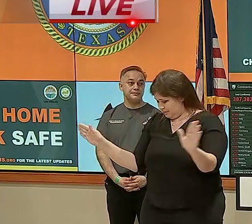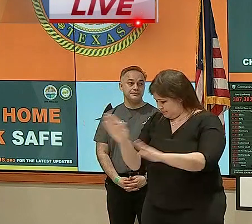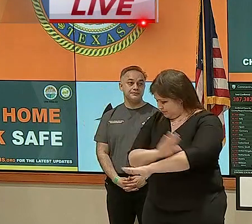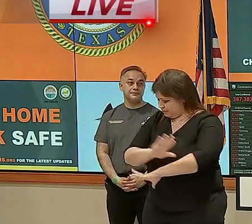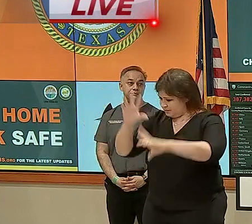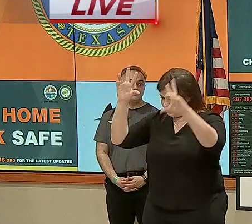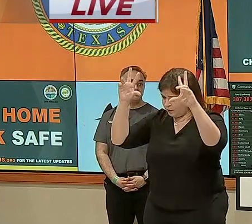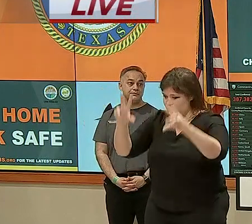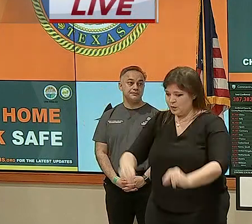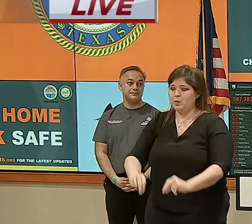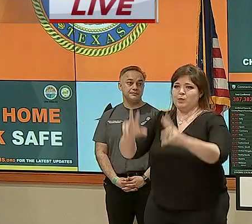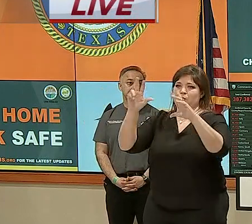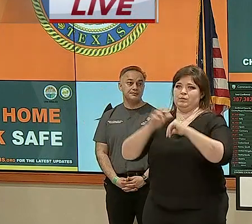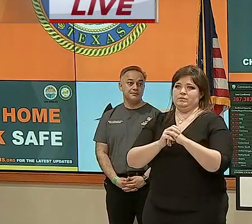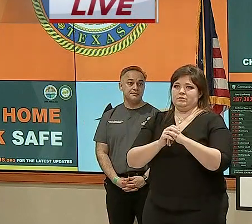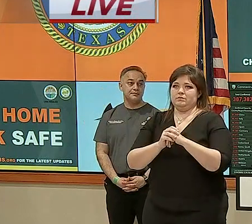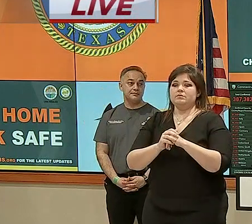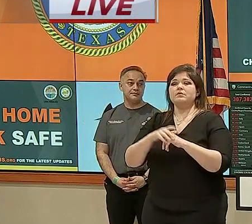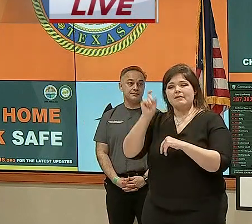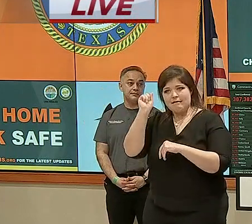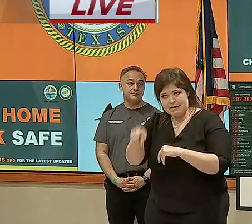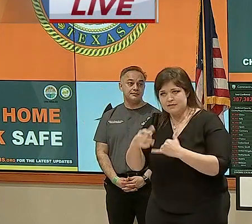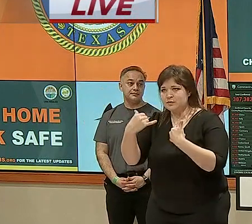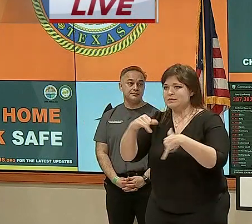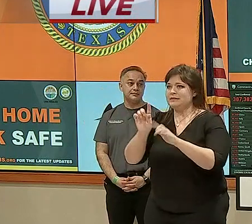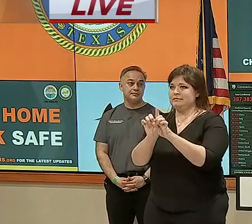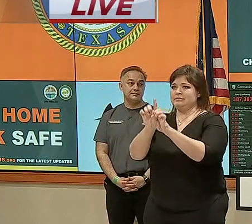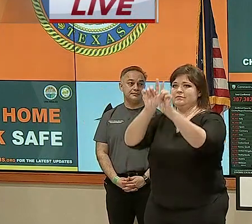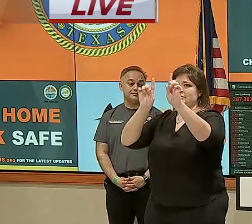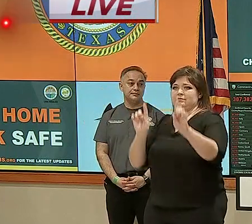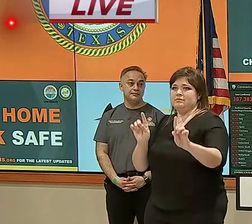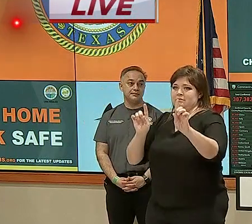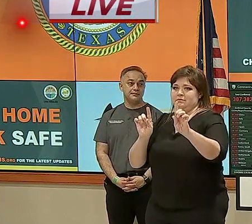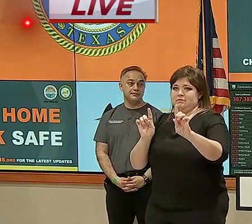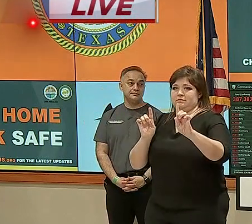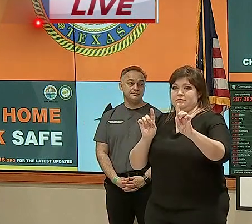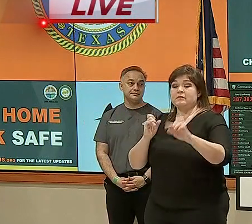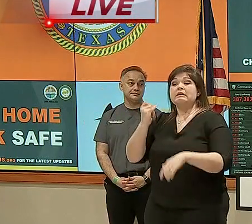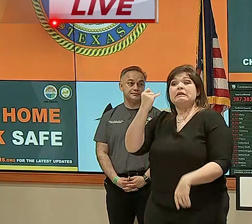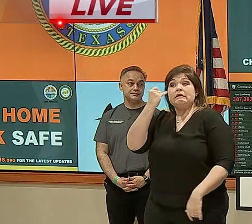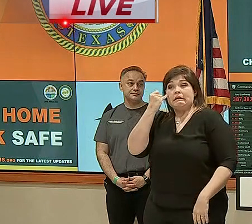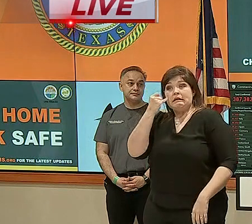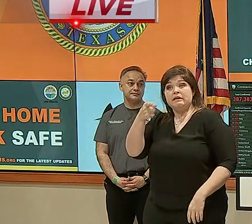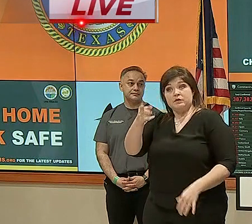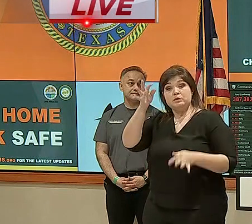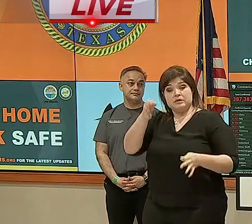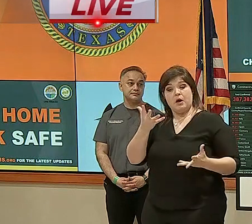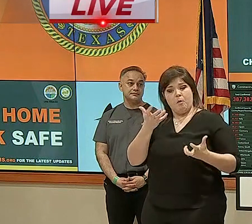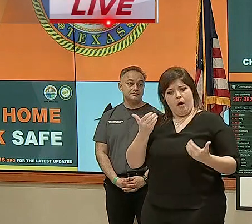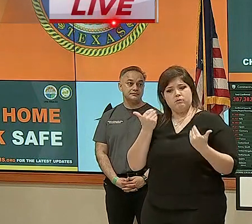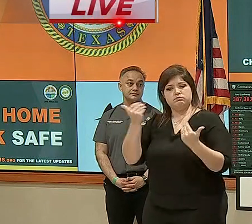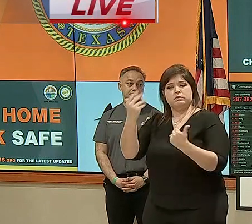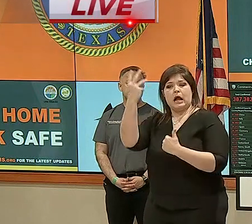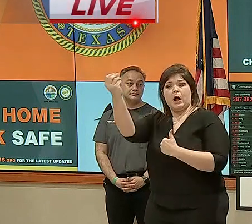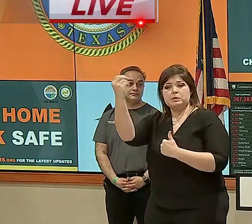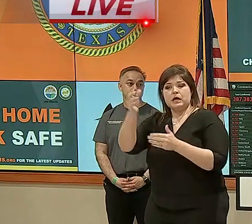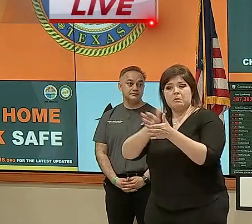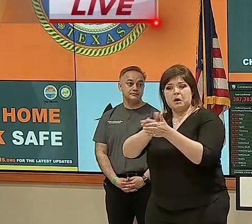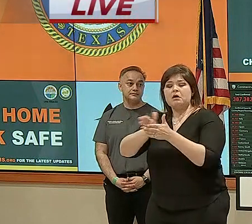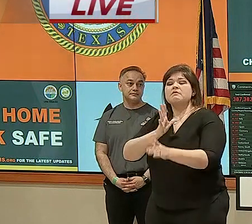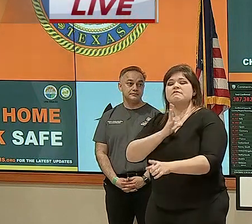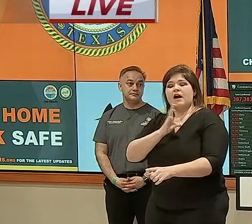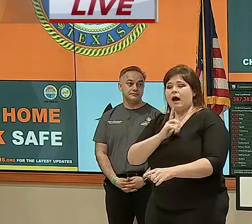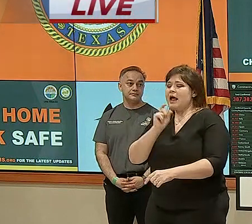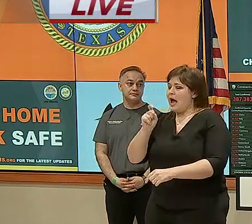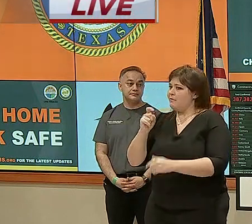distancing. If you go to the parks, then you need to be responsible. You need to continue to maintain